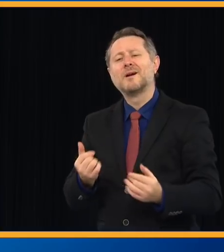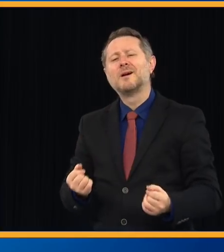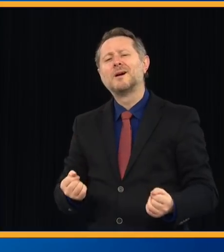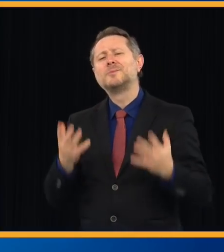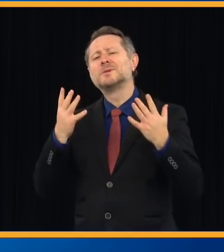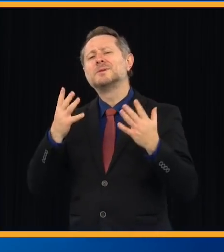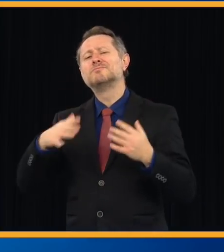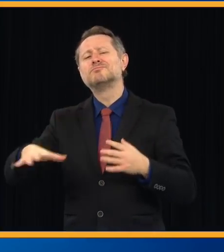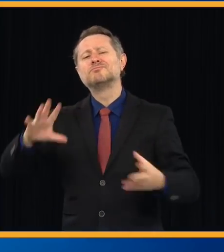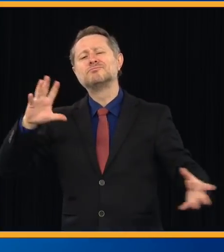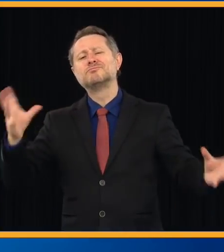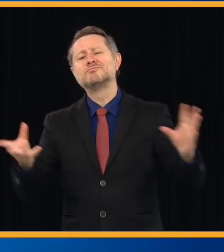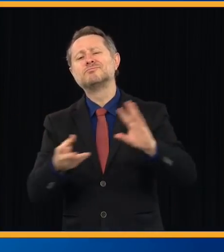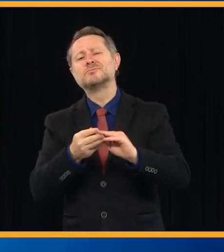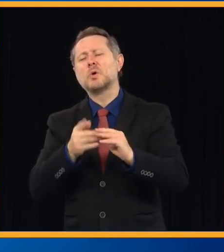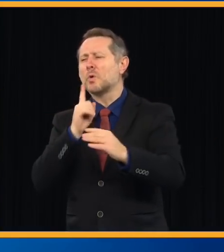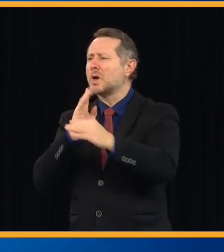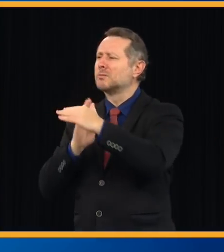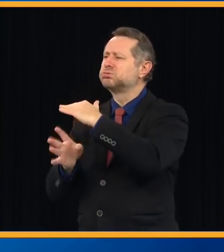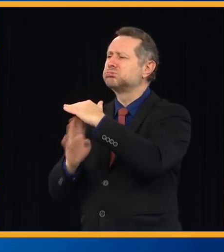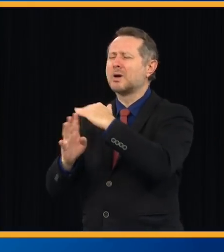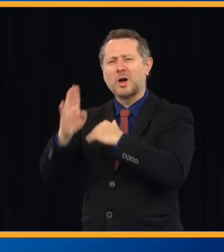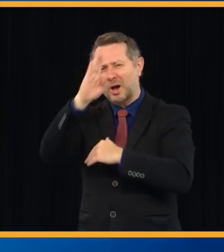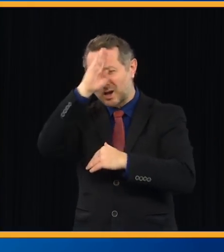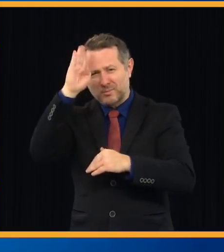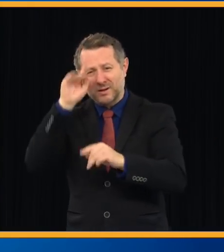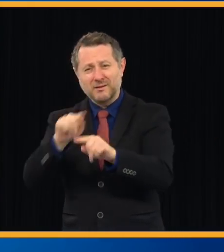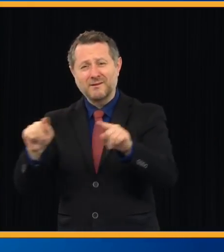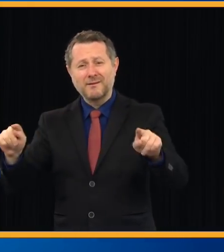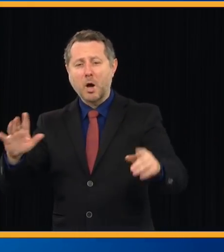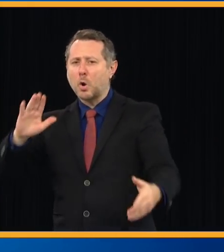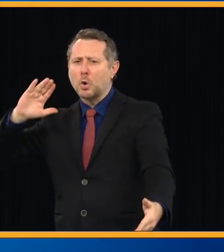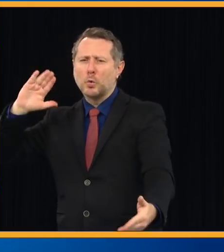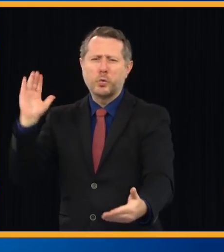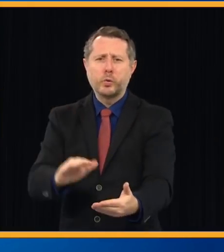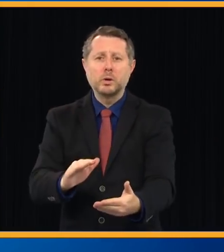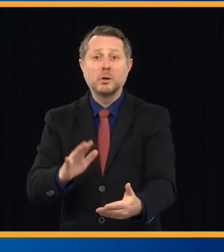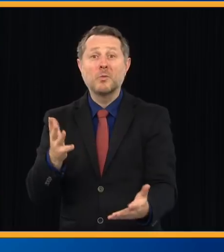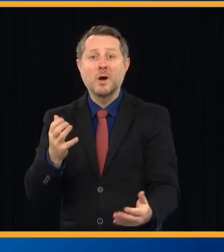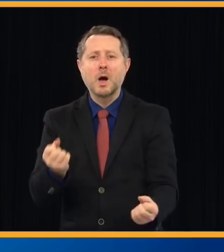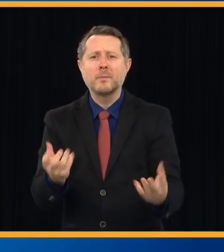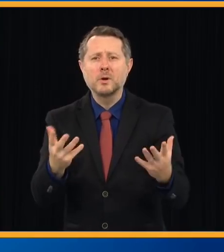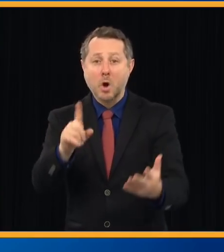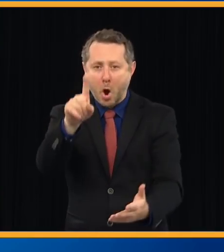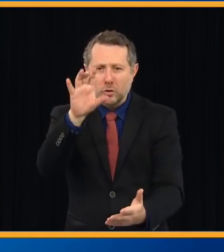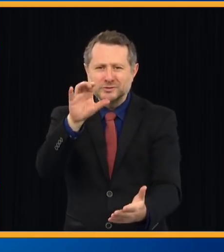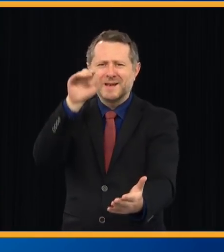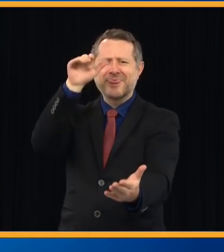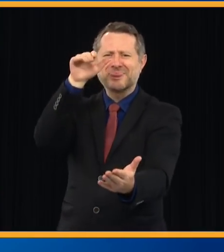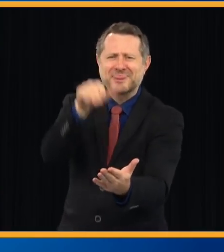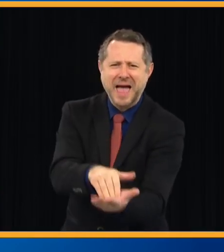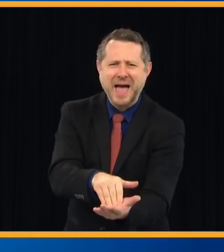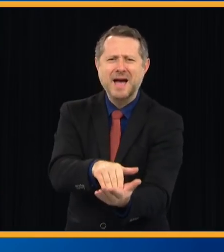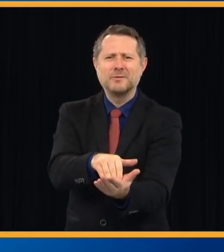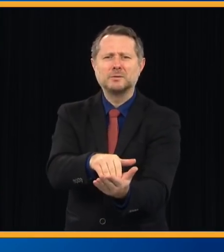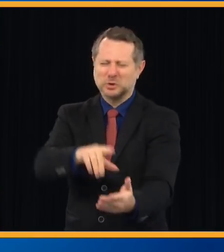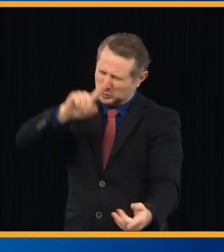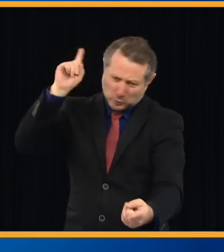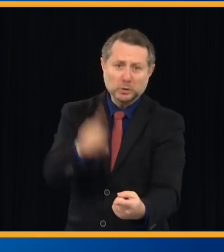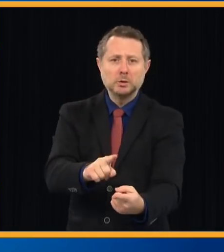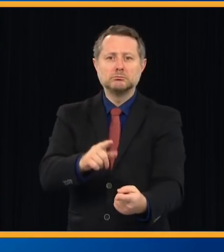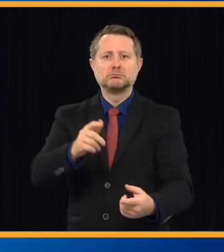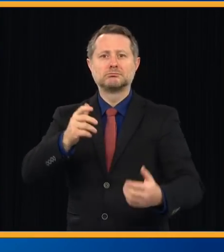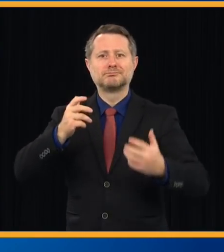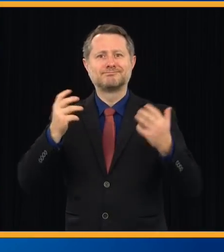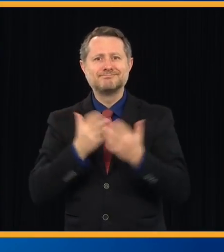of New Yorkers who would have been hospitalized. 100,000 hospitalized. To be hospitalized,